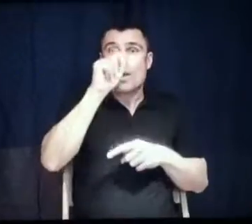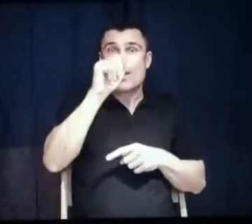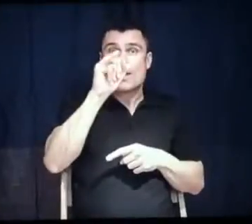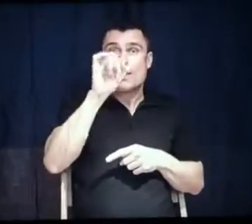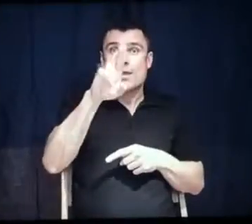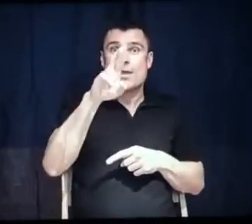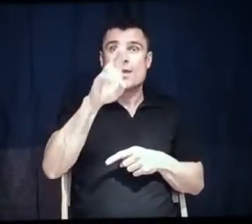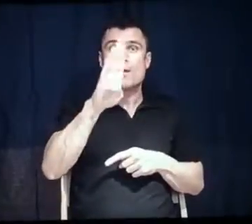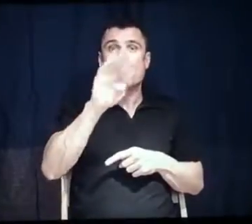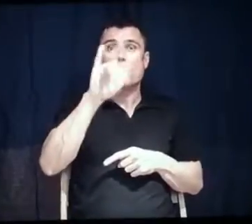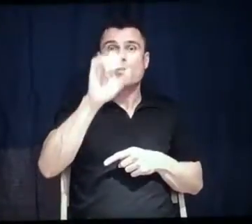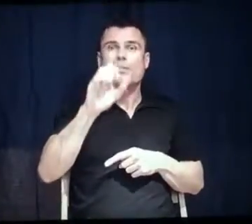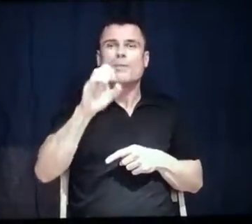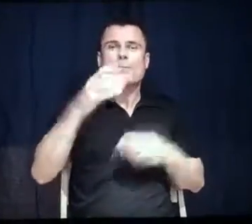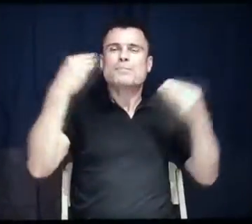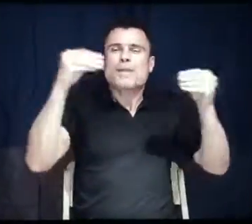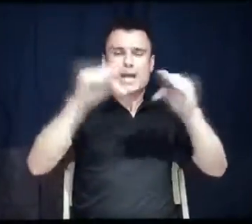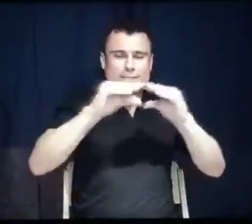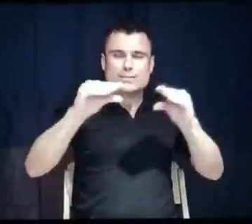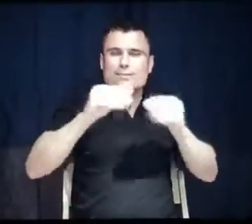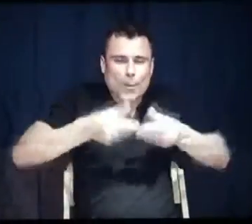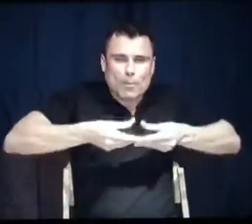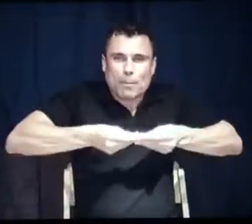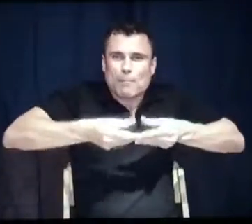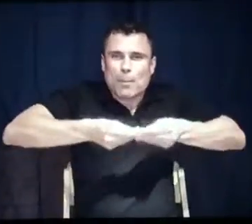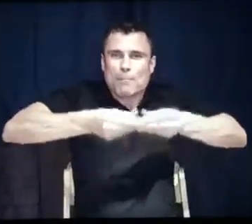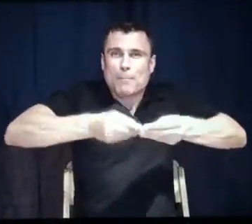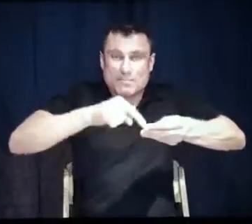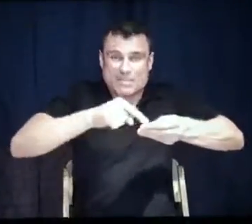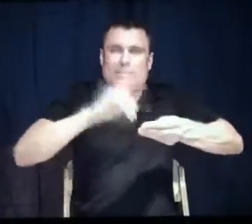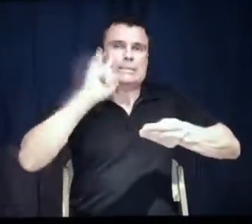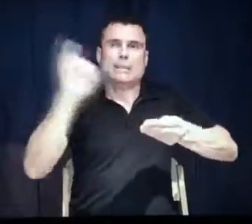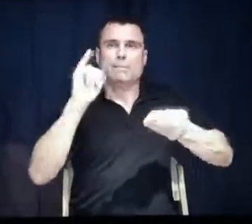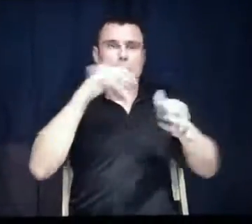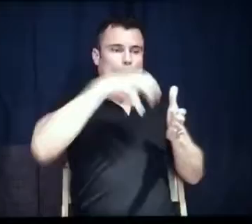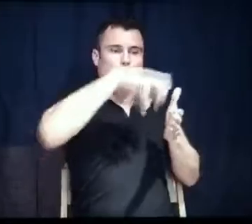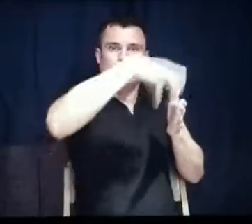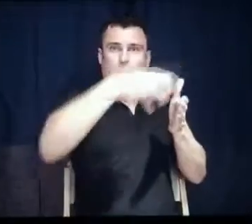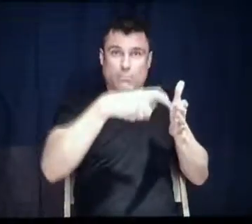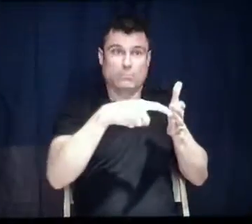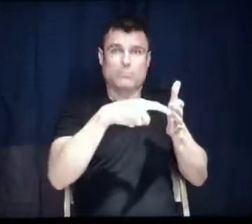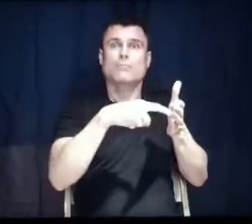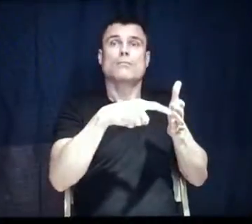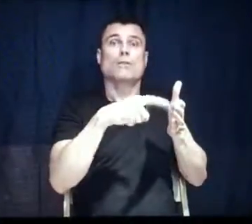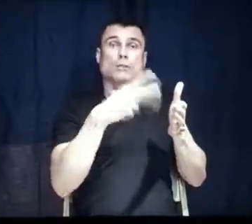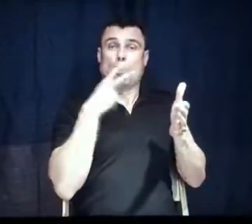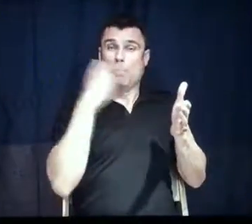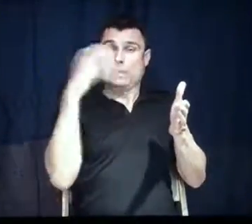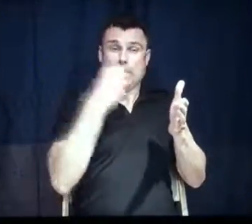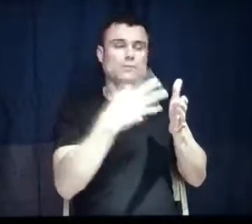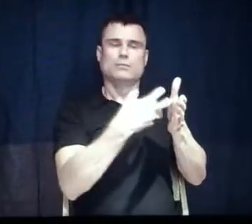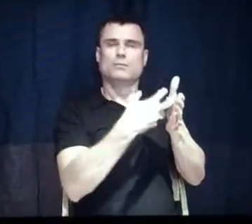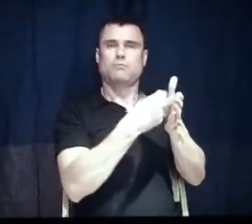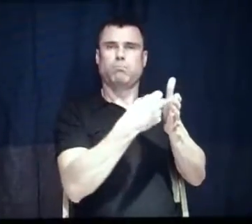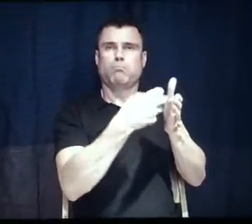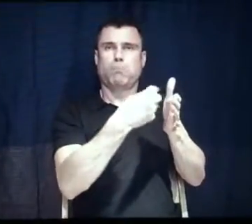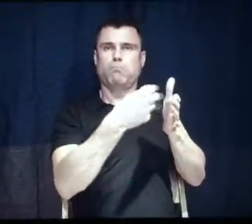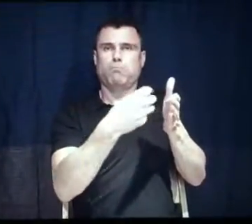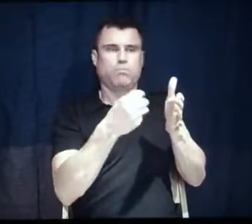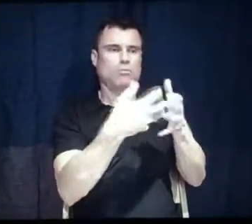tar buildup, a black tar, thick substance along your lungs. And on the end of these bronchi, there is